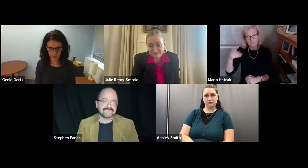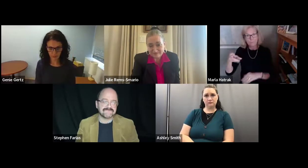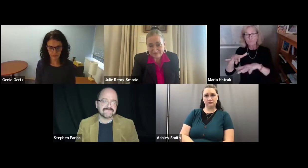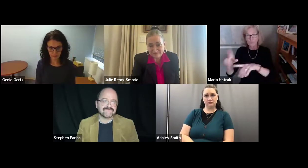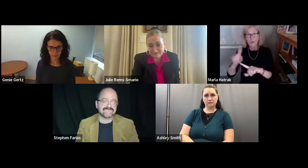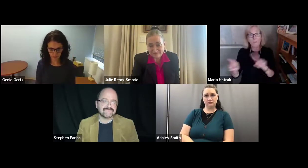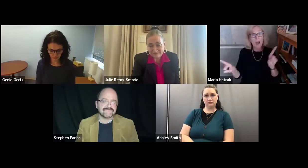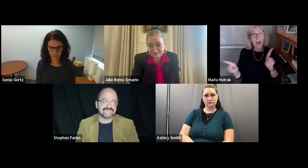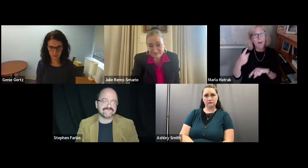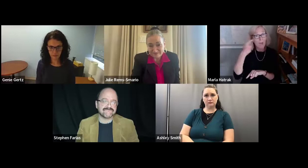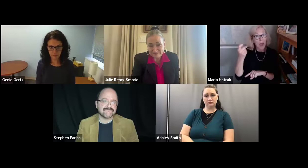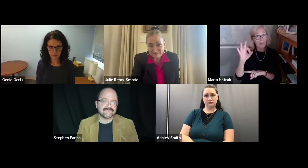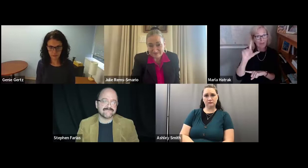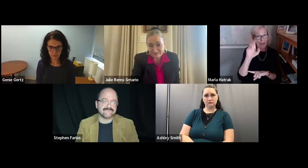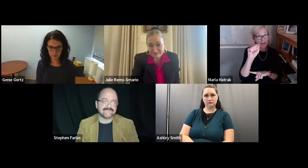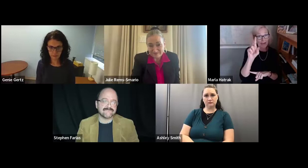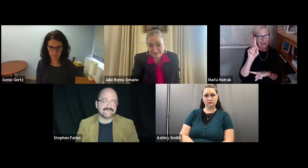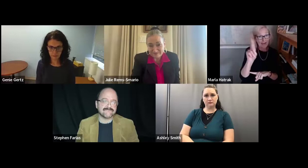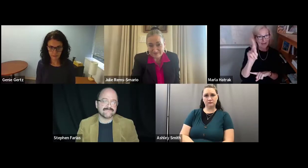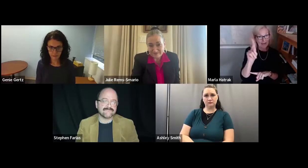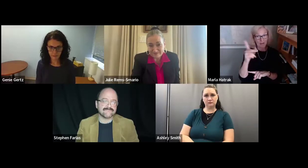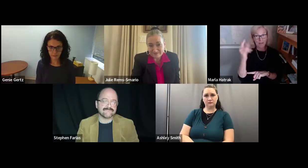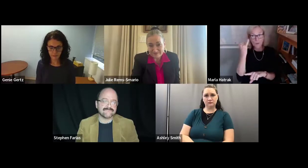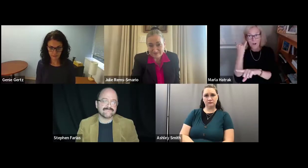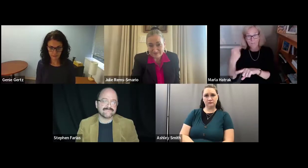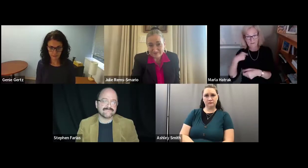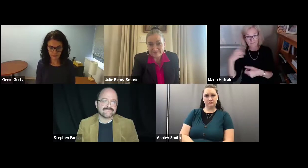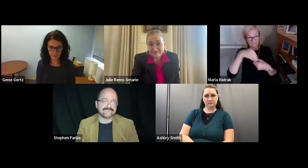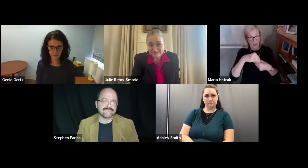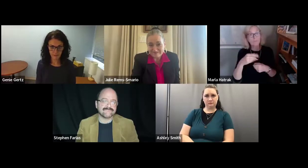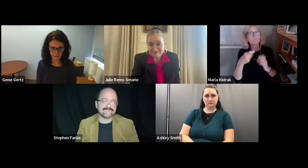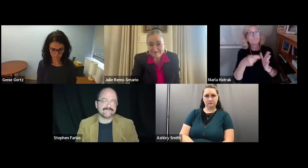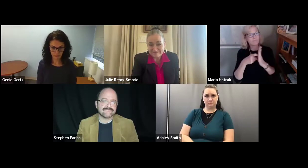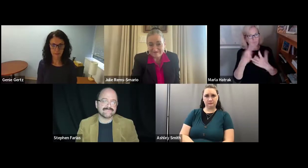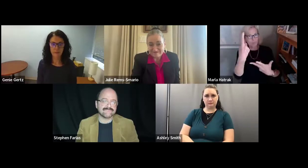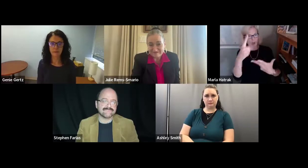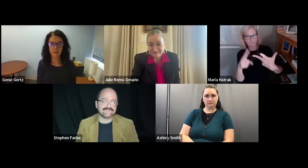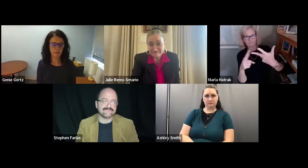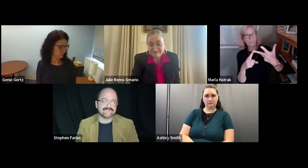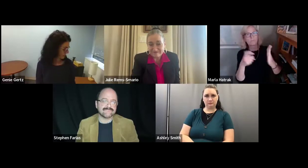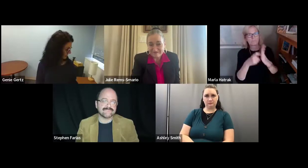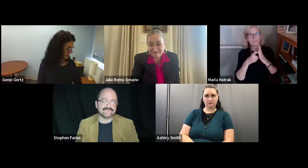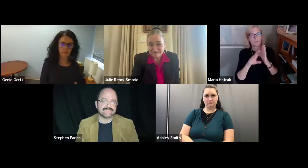is vital for people who can hear and are hard of hearing. But part of Lead K that Julie and I are involved in, one